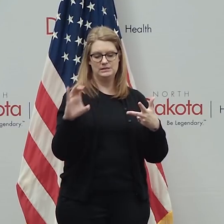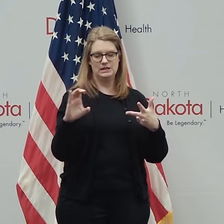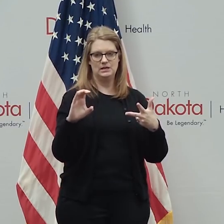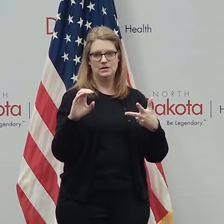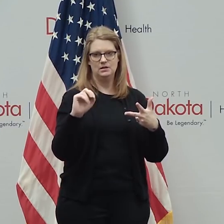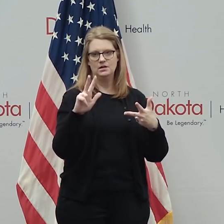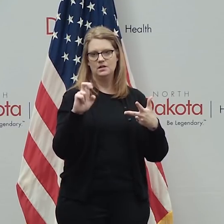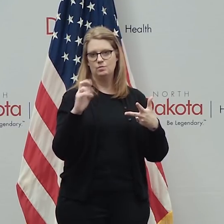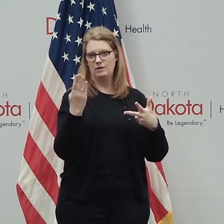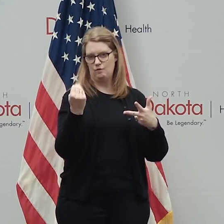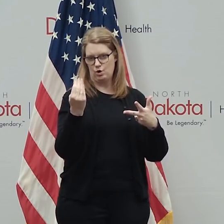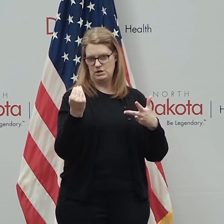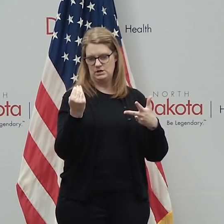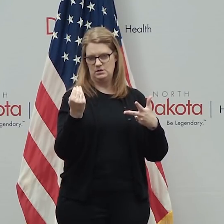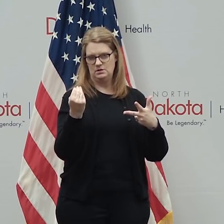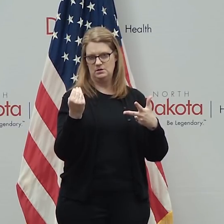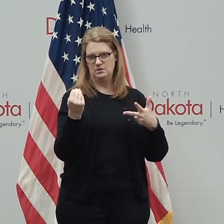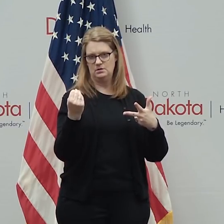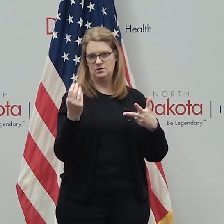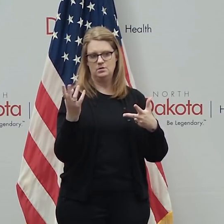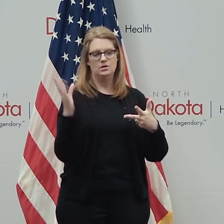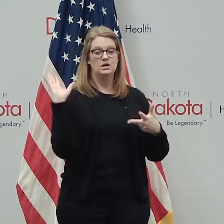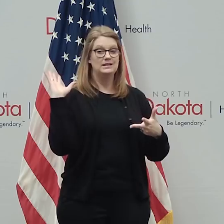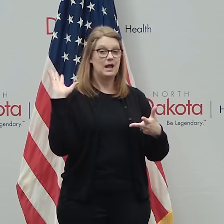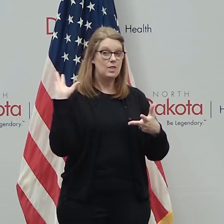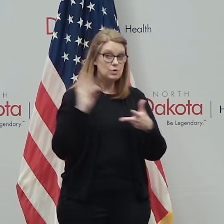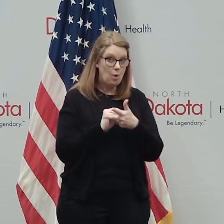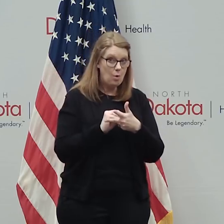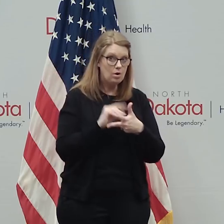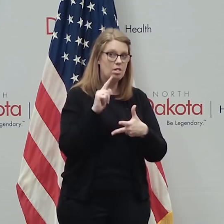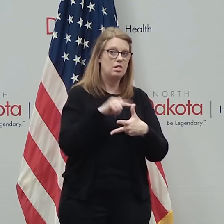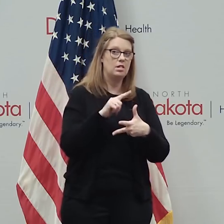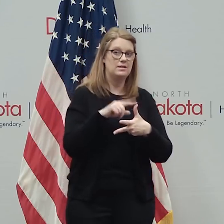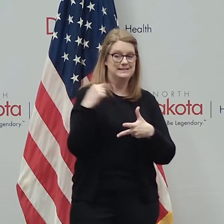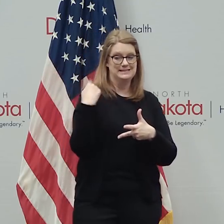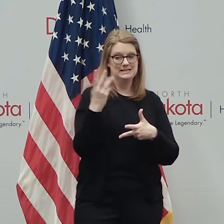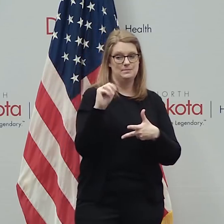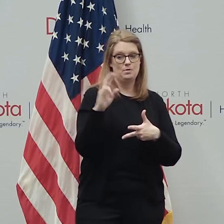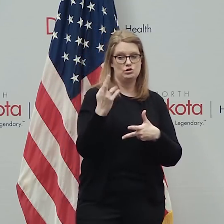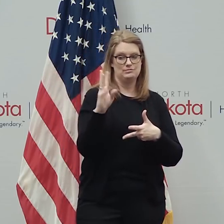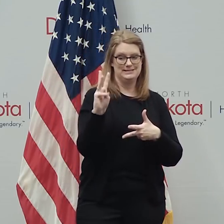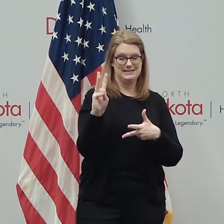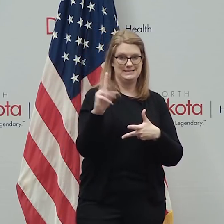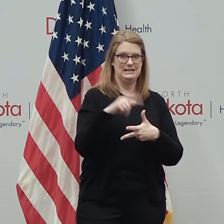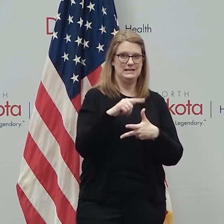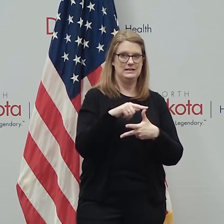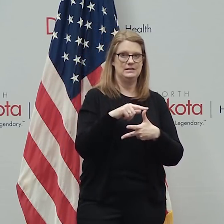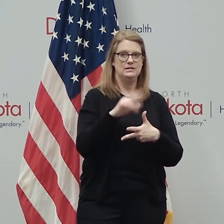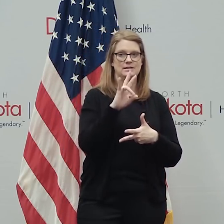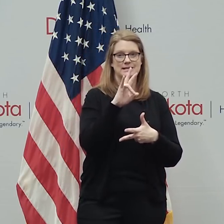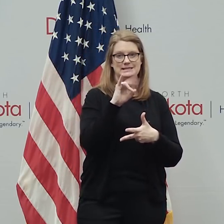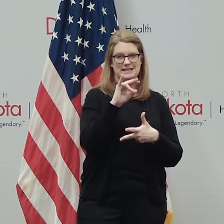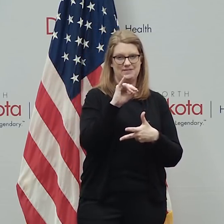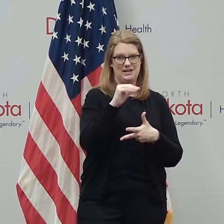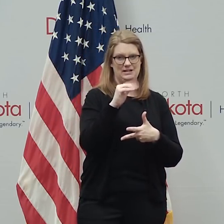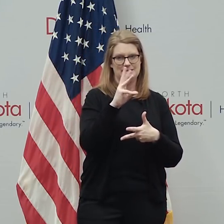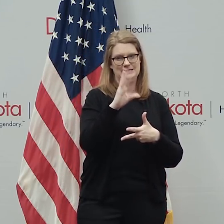unemployment claims, 314, which brings the total regular claims since March 16th to just under